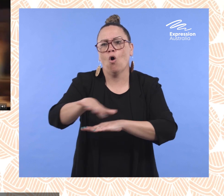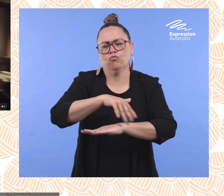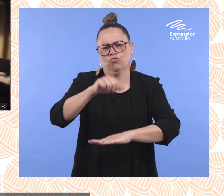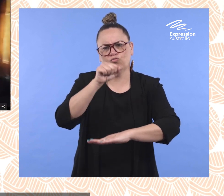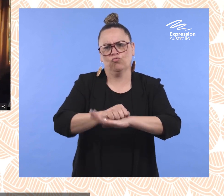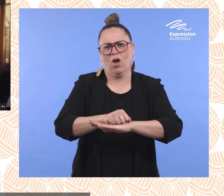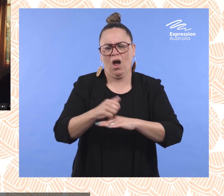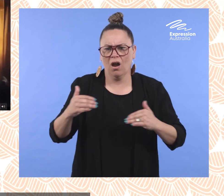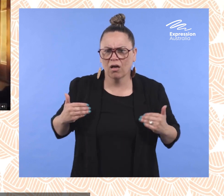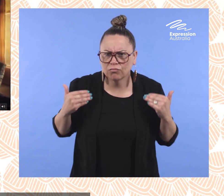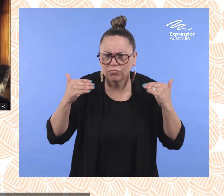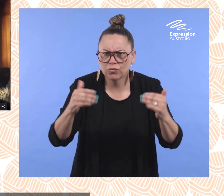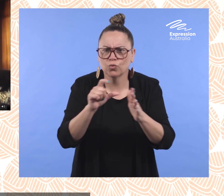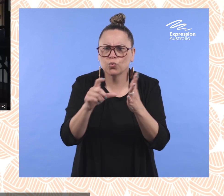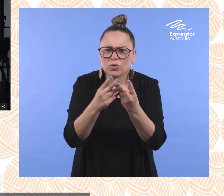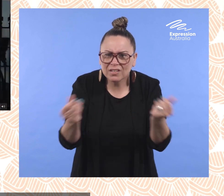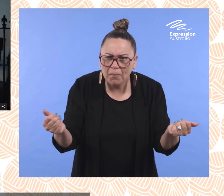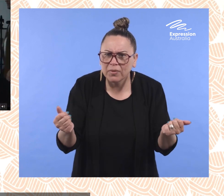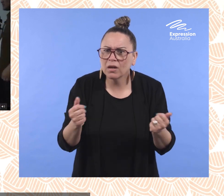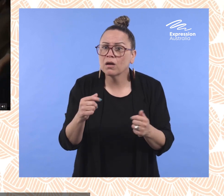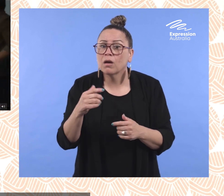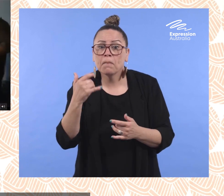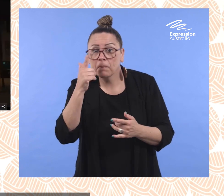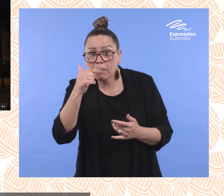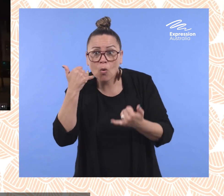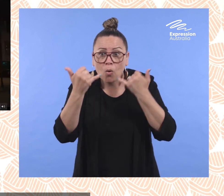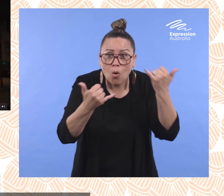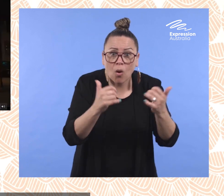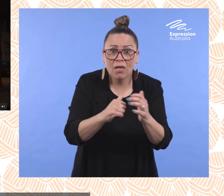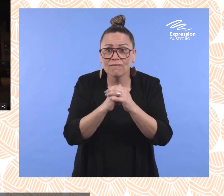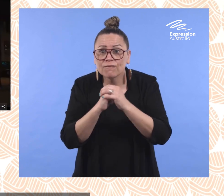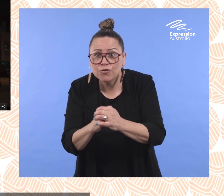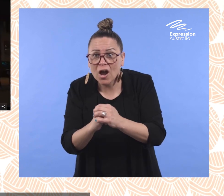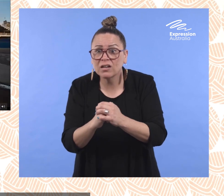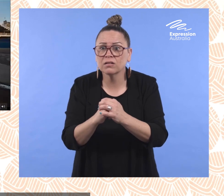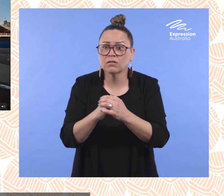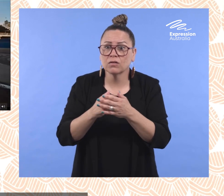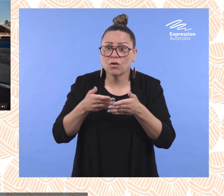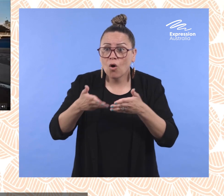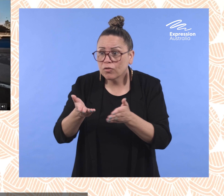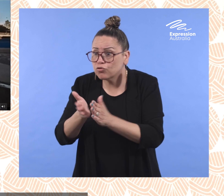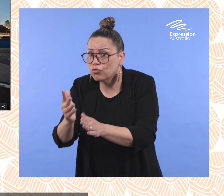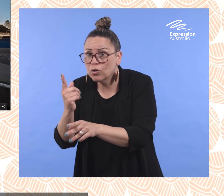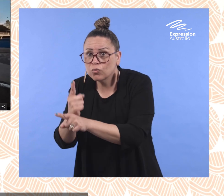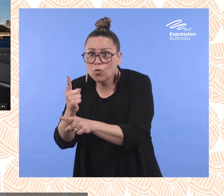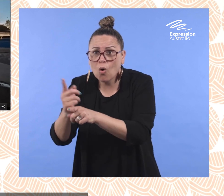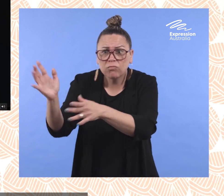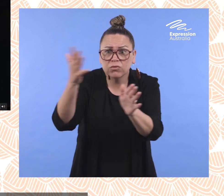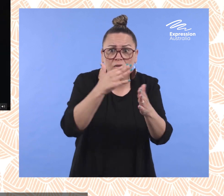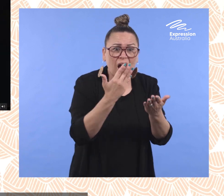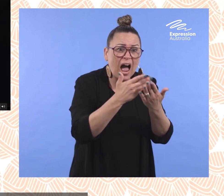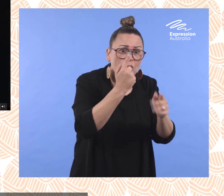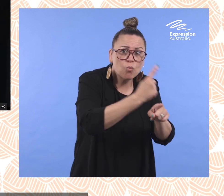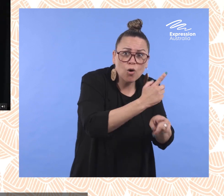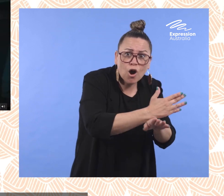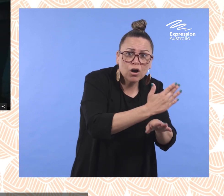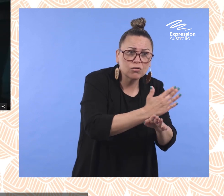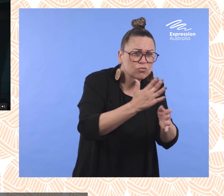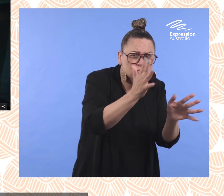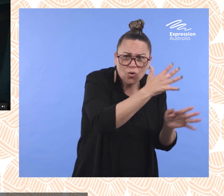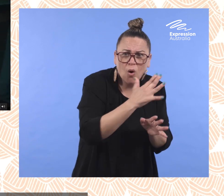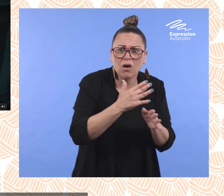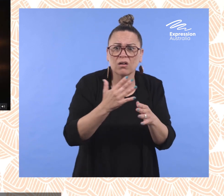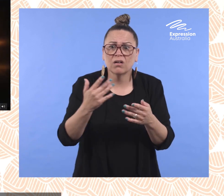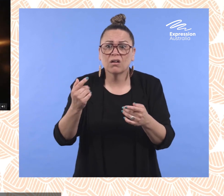it. People called their friends and families. People talked about it on the streets, talked about it at work, on the